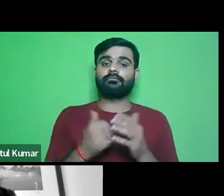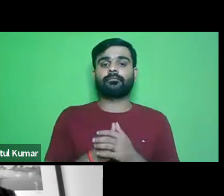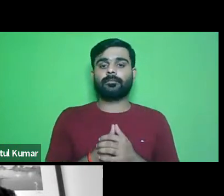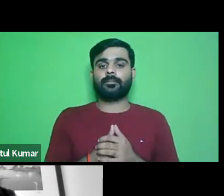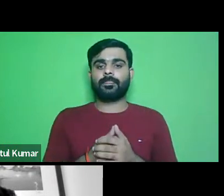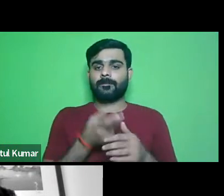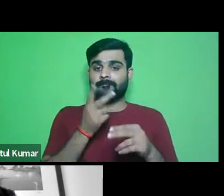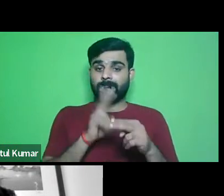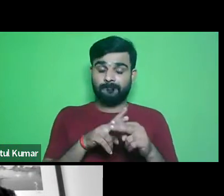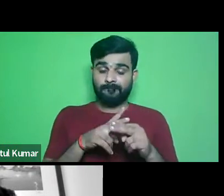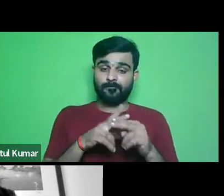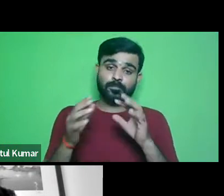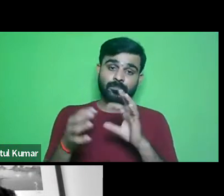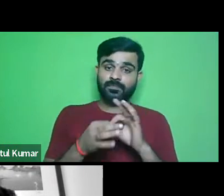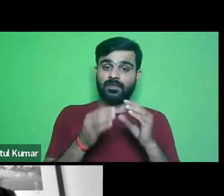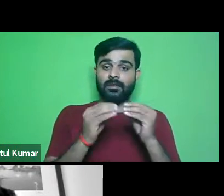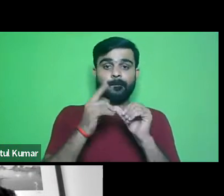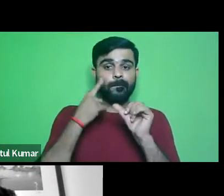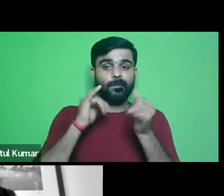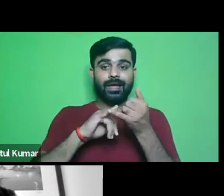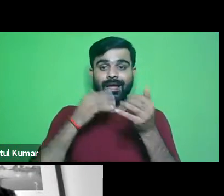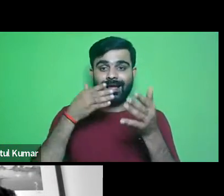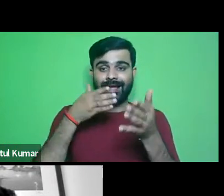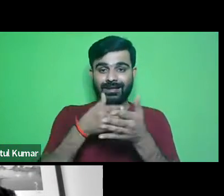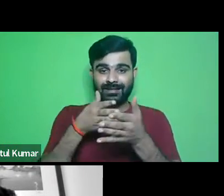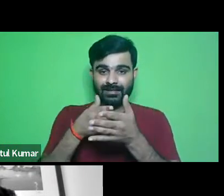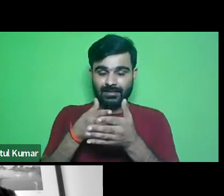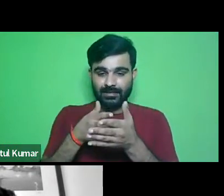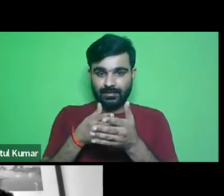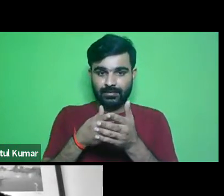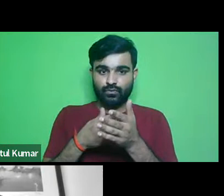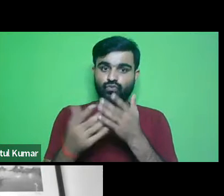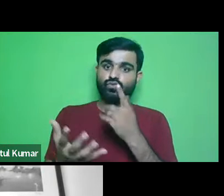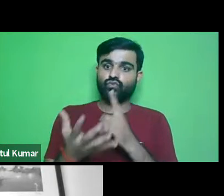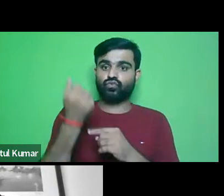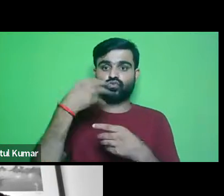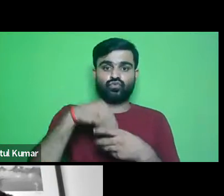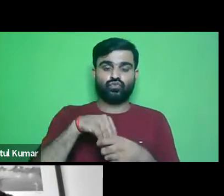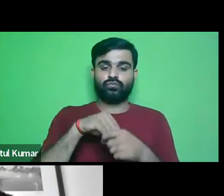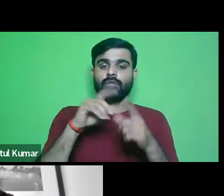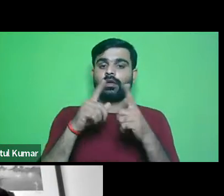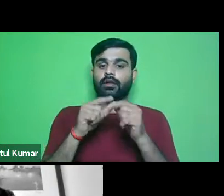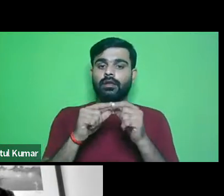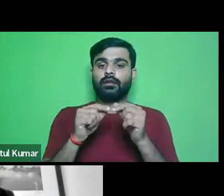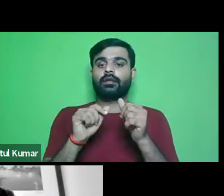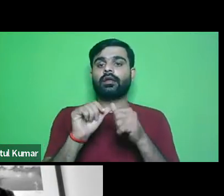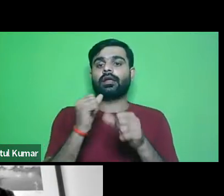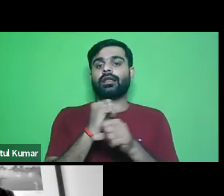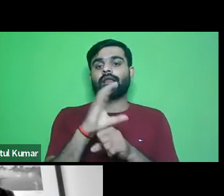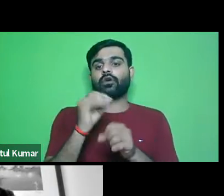it's typically the issue of bias that's brought up, and it's usually framed as a data set and algorithm thing.